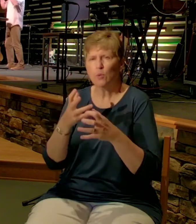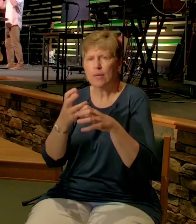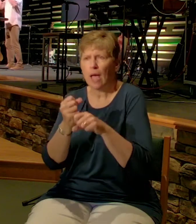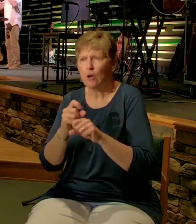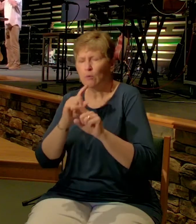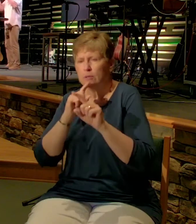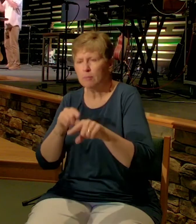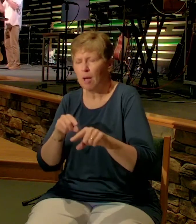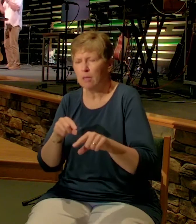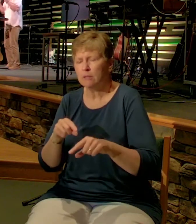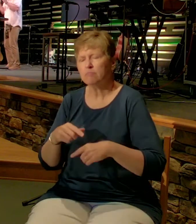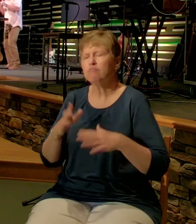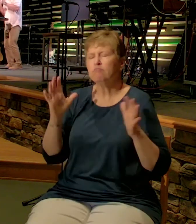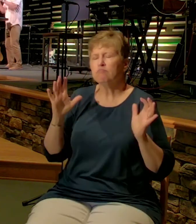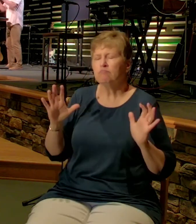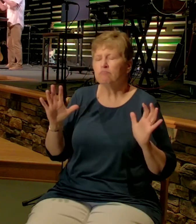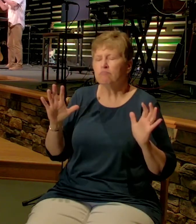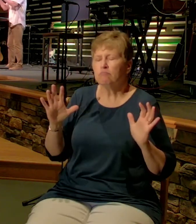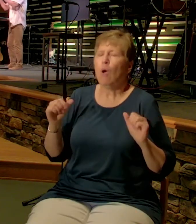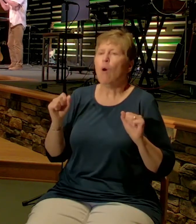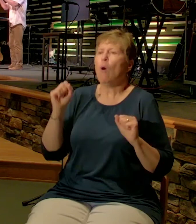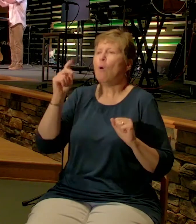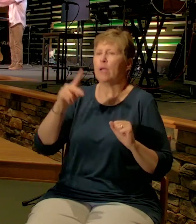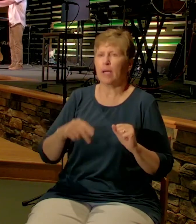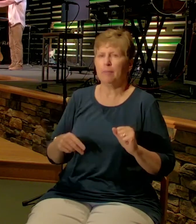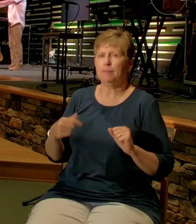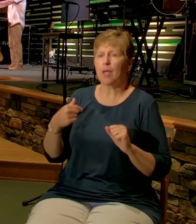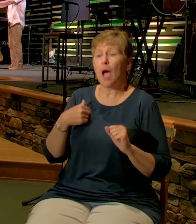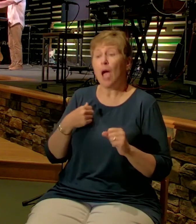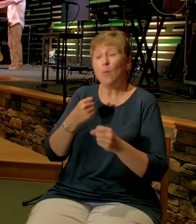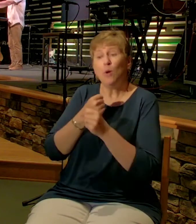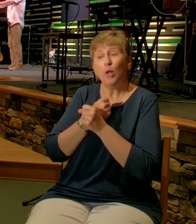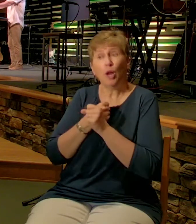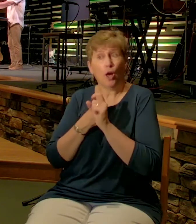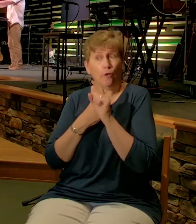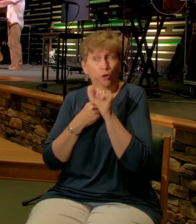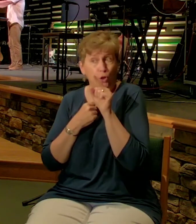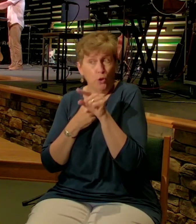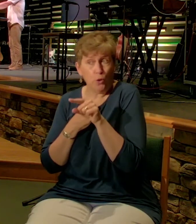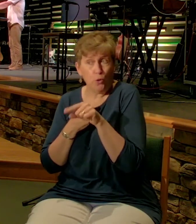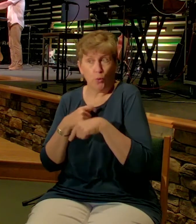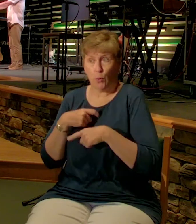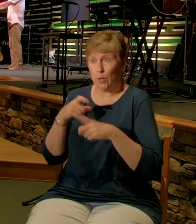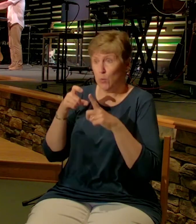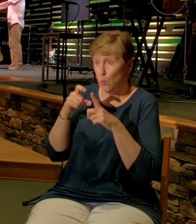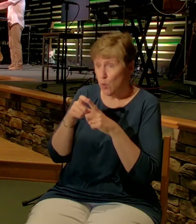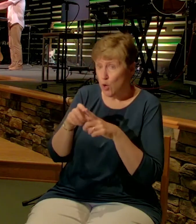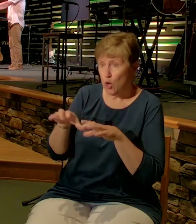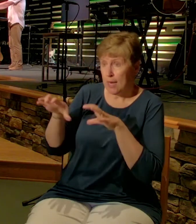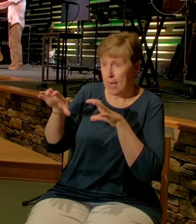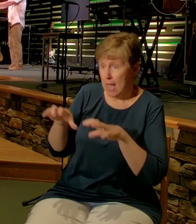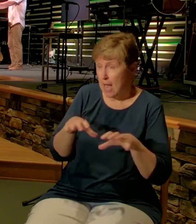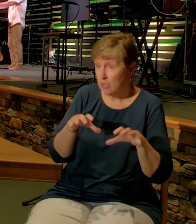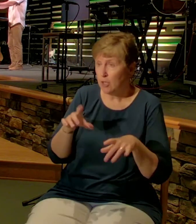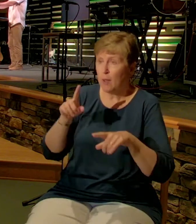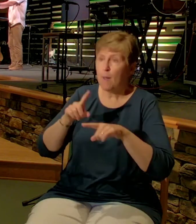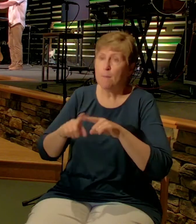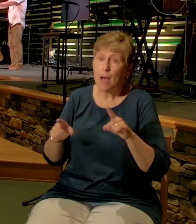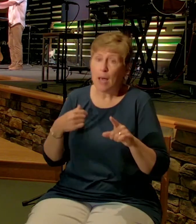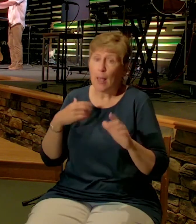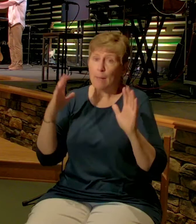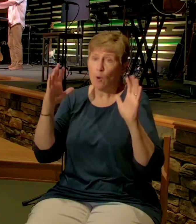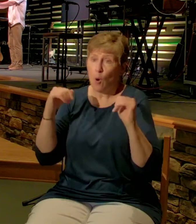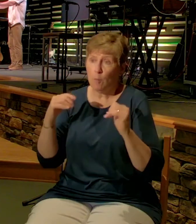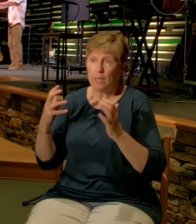think to ourselves, okay, I will love you in word and action, but I'm hoping to